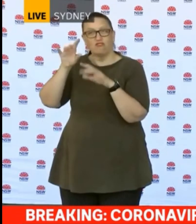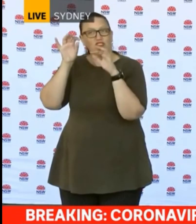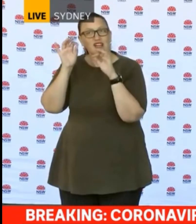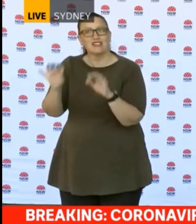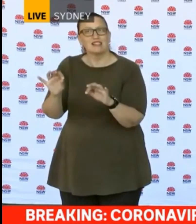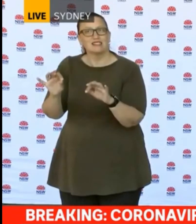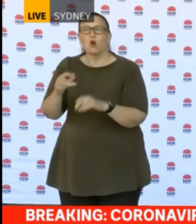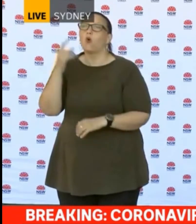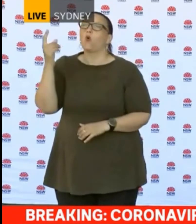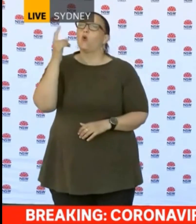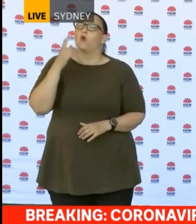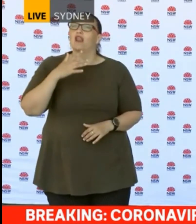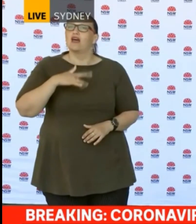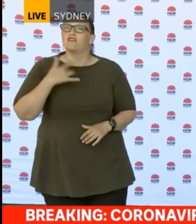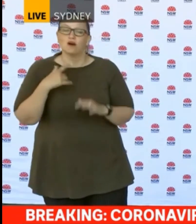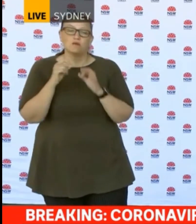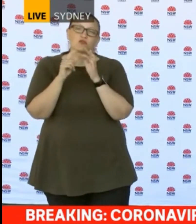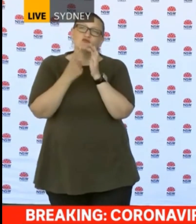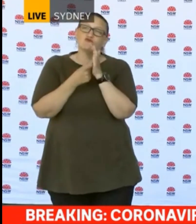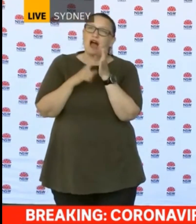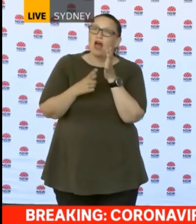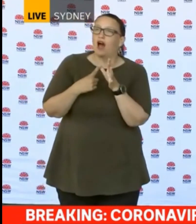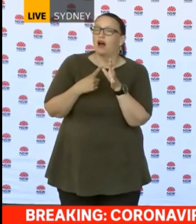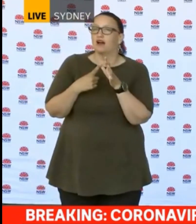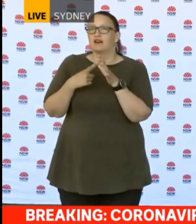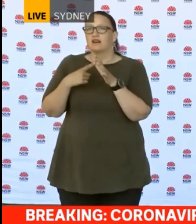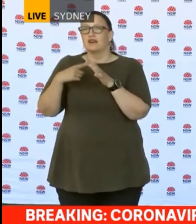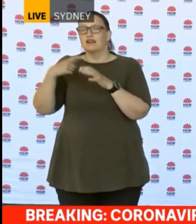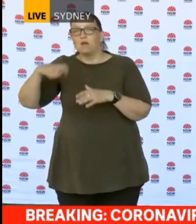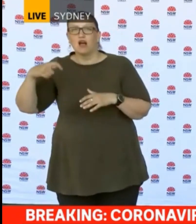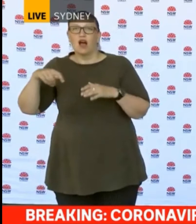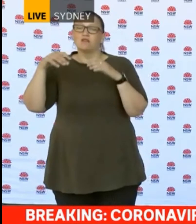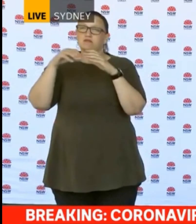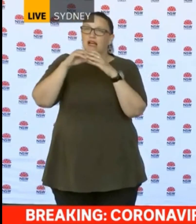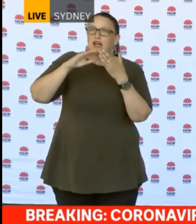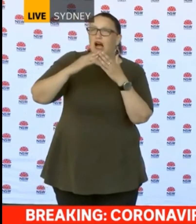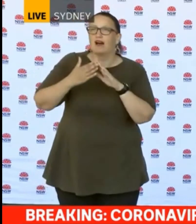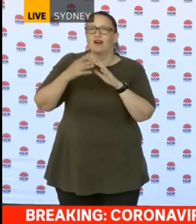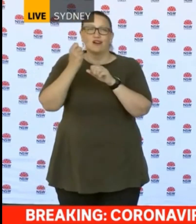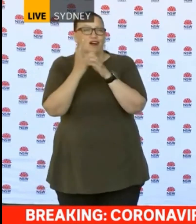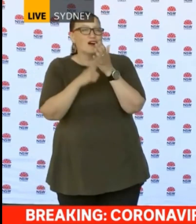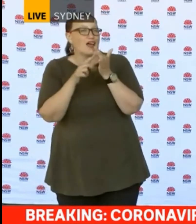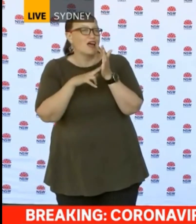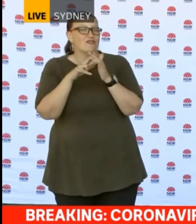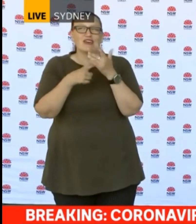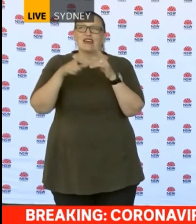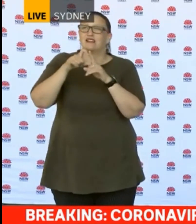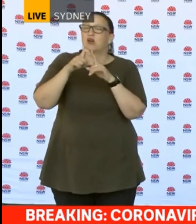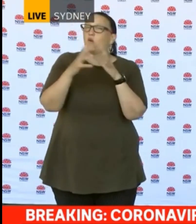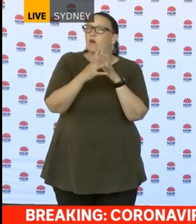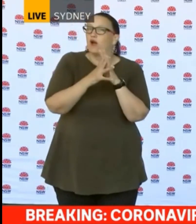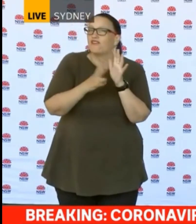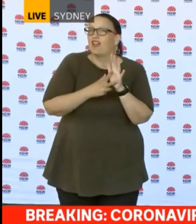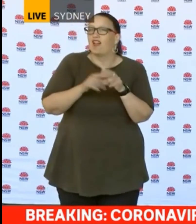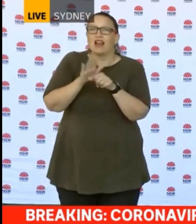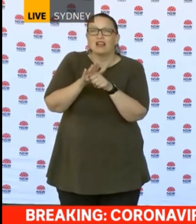live in any of those local government areas that were announced today, if you live around Glenfield as well, where there was some detection in the sewerage, please make sure you come forward and get tested with the